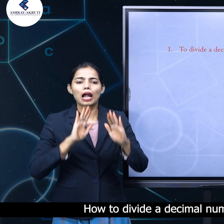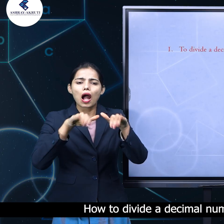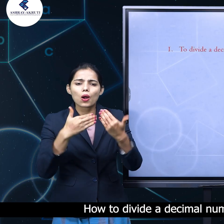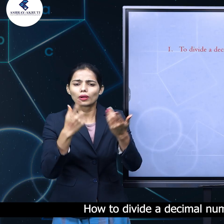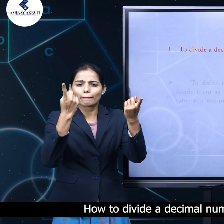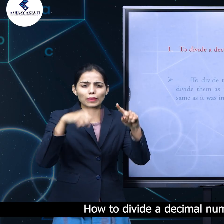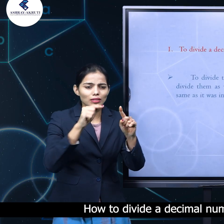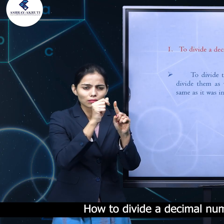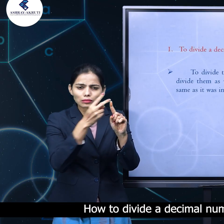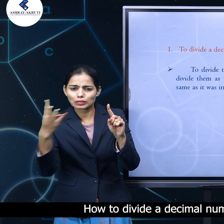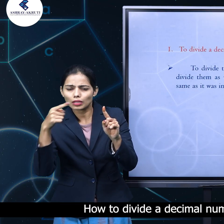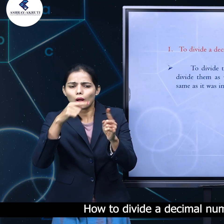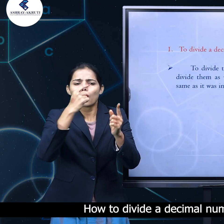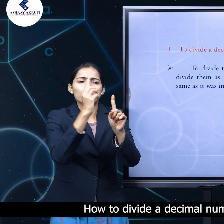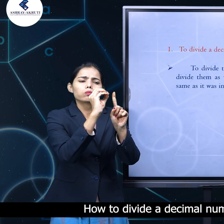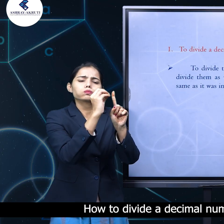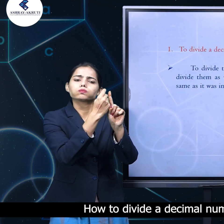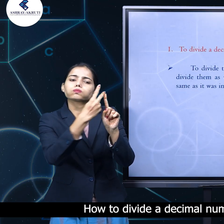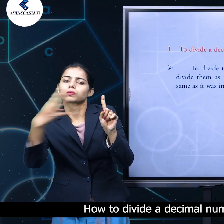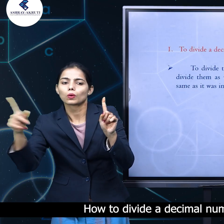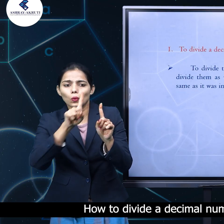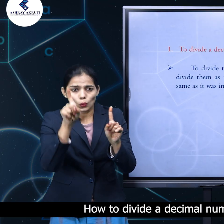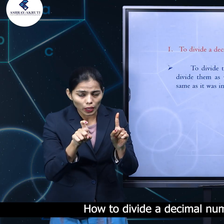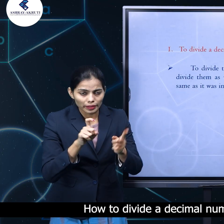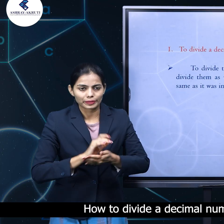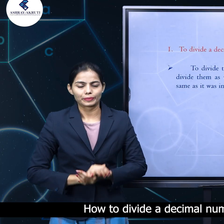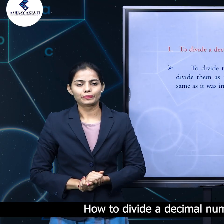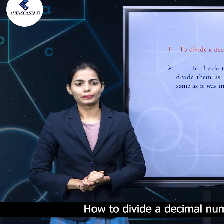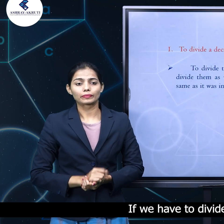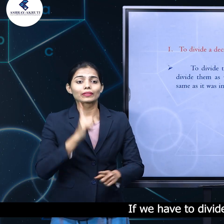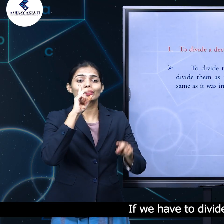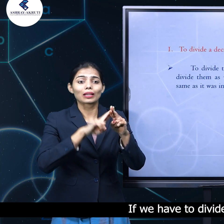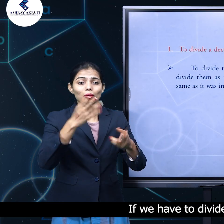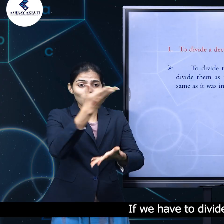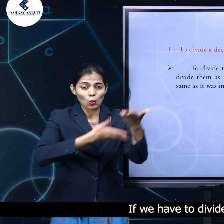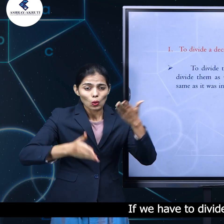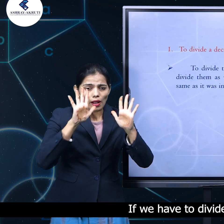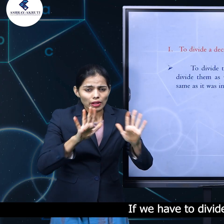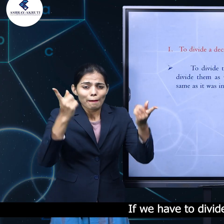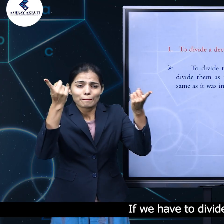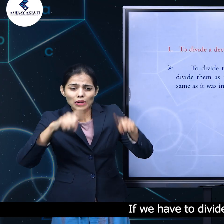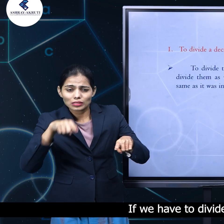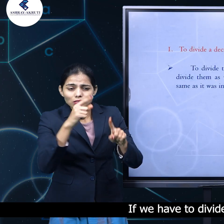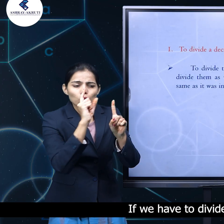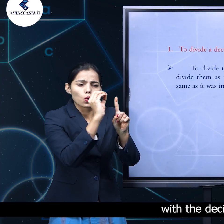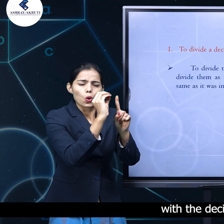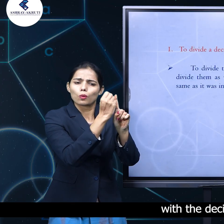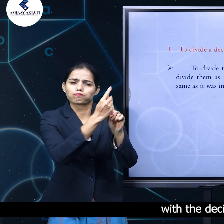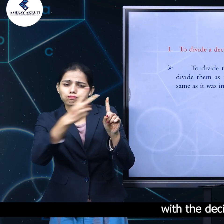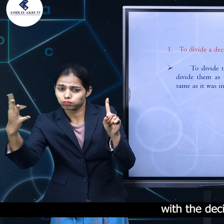How to divide a decimal number with a whole number? If we have to divide the whole number with a decimal